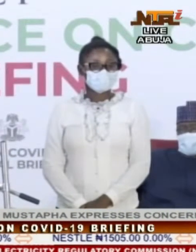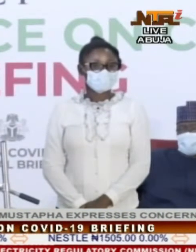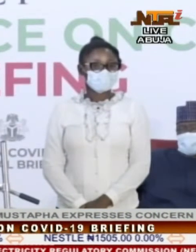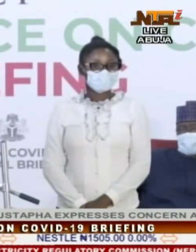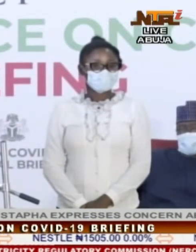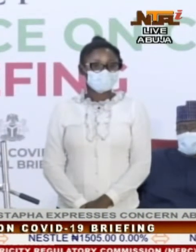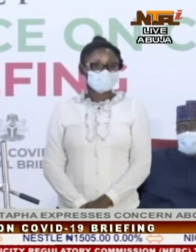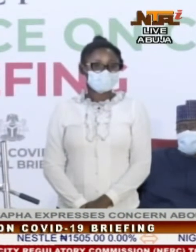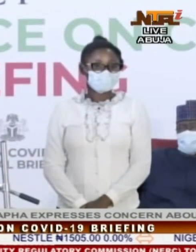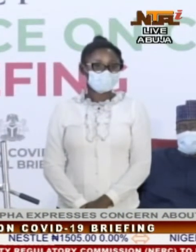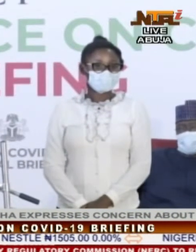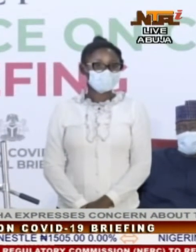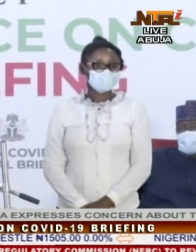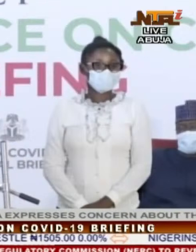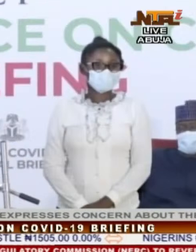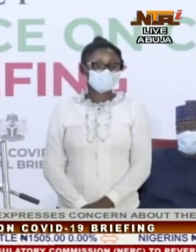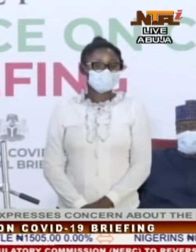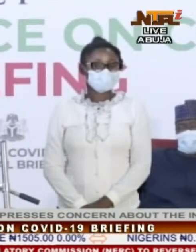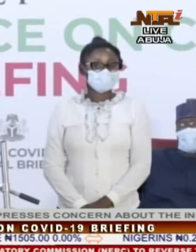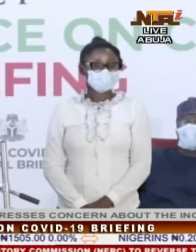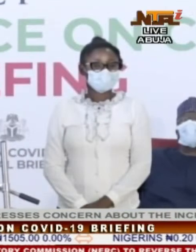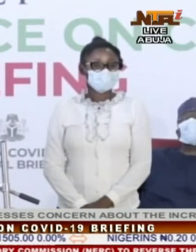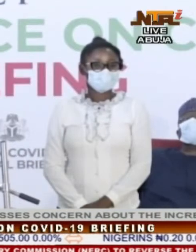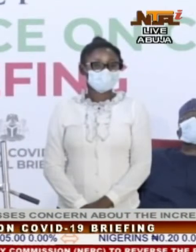wannan annobar corona din.